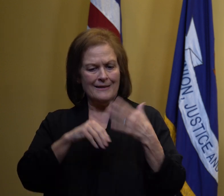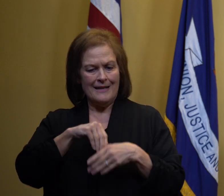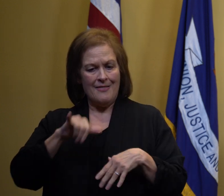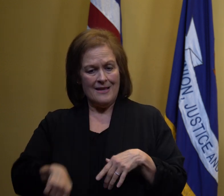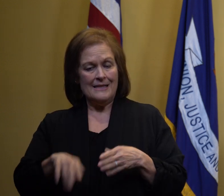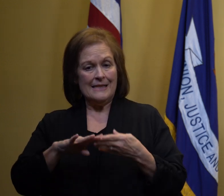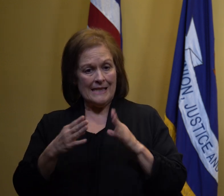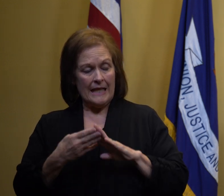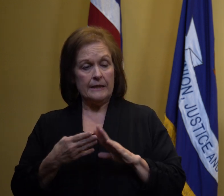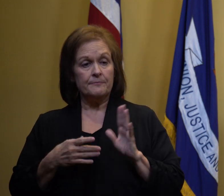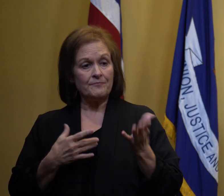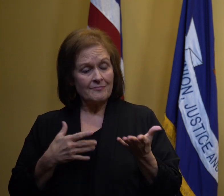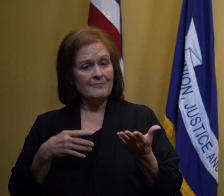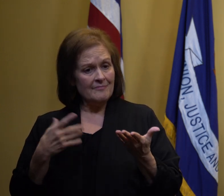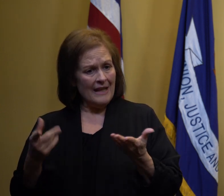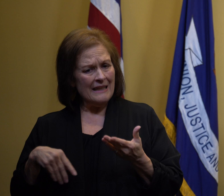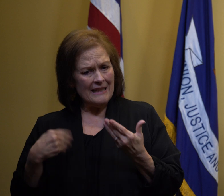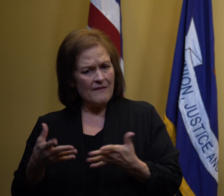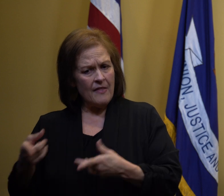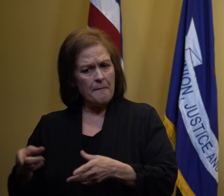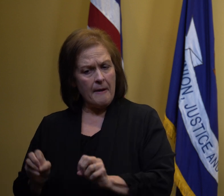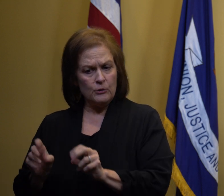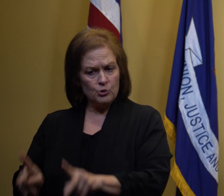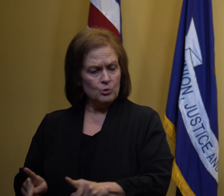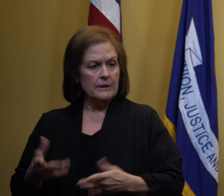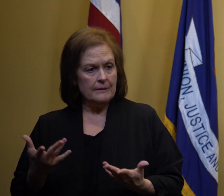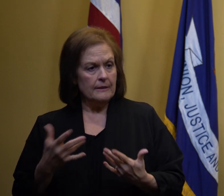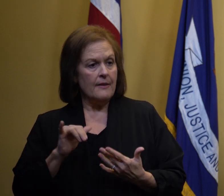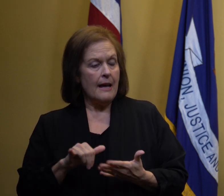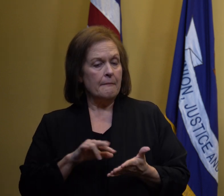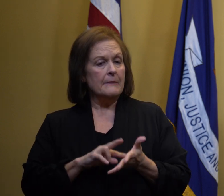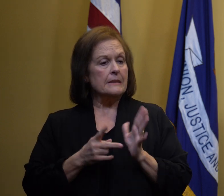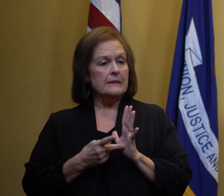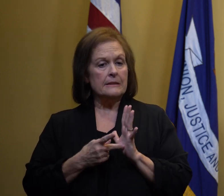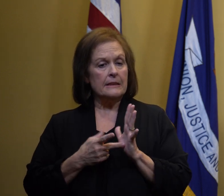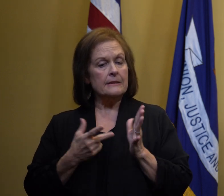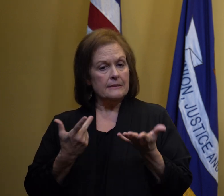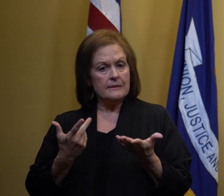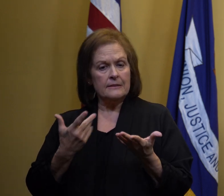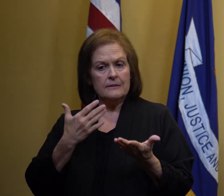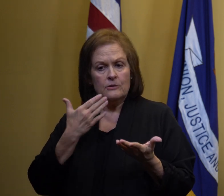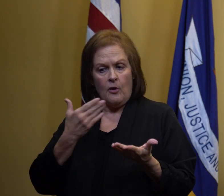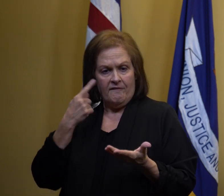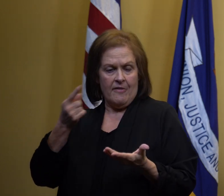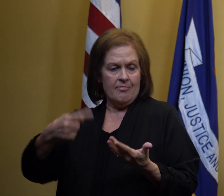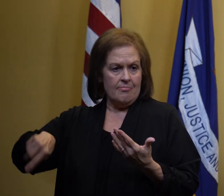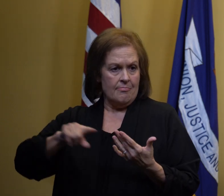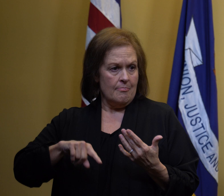city. Again, giving them a shake, and at every level of an opportunity.